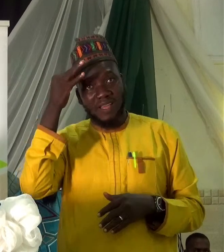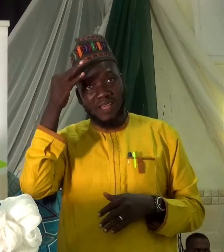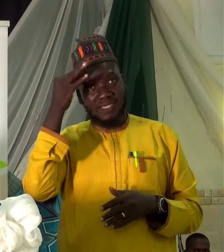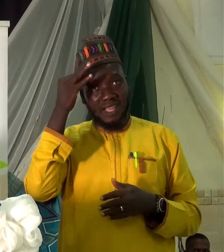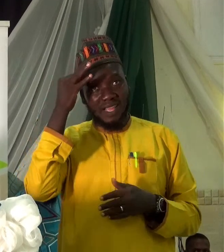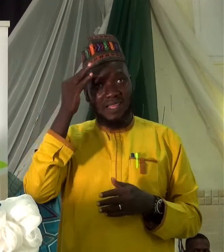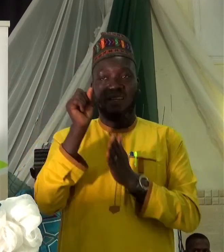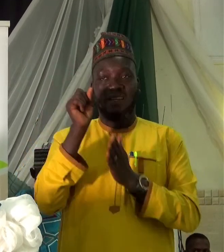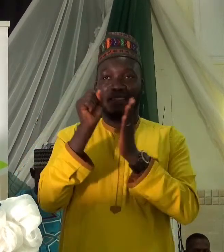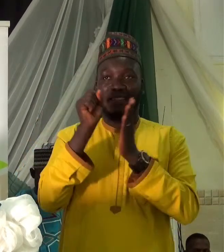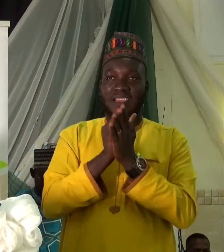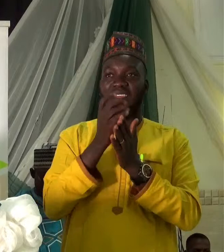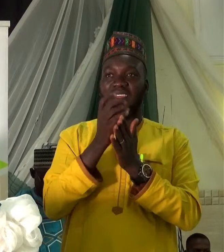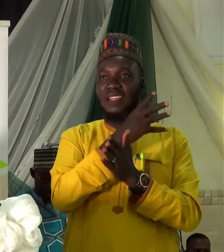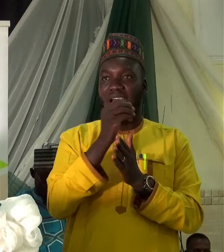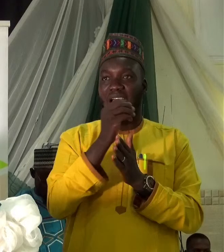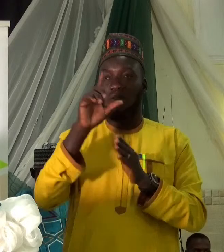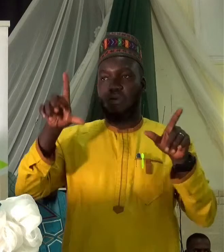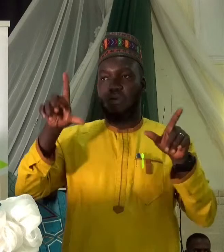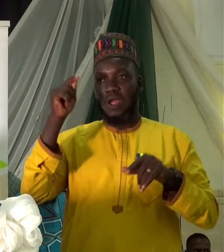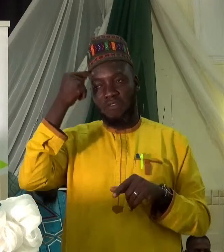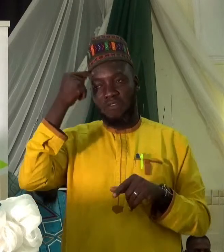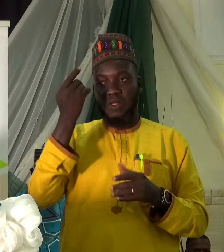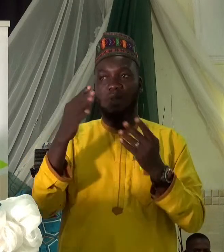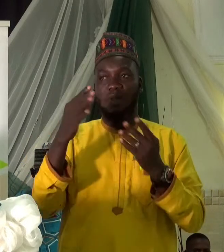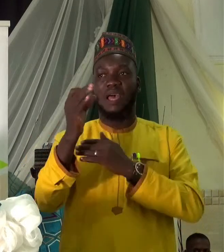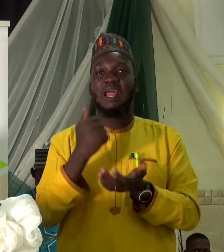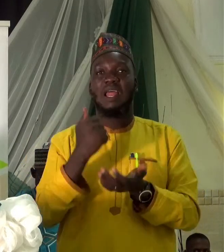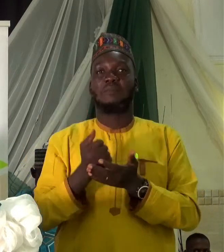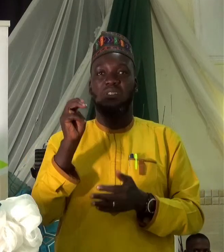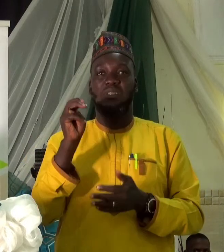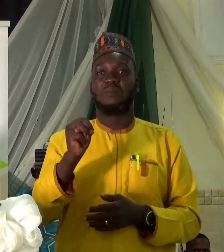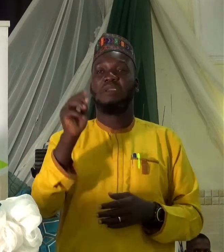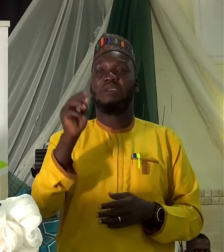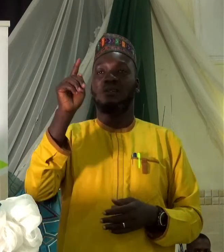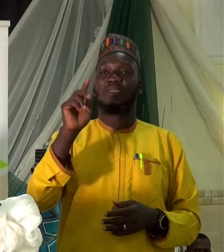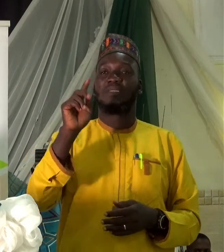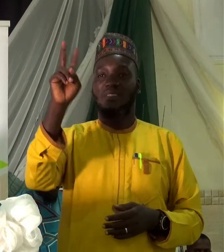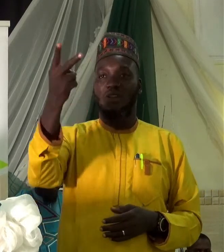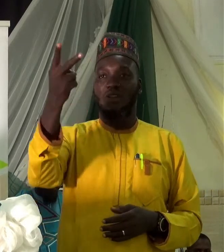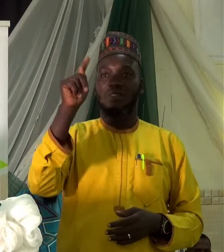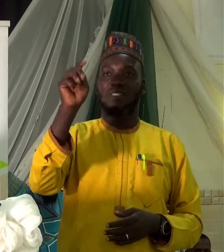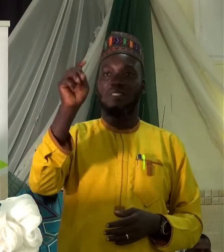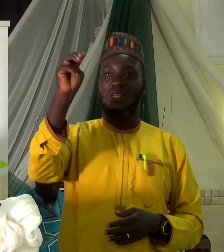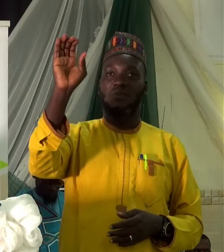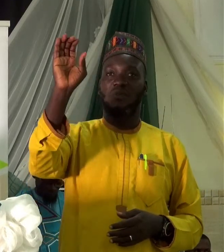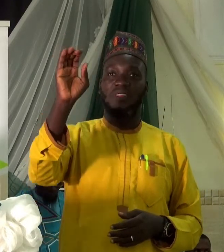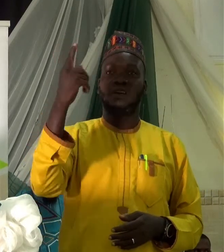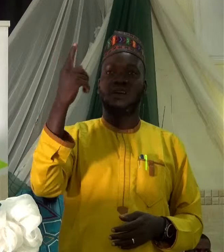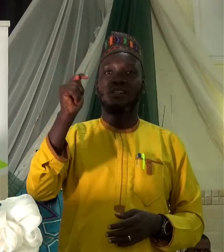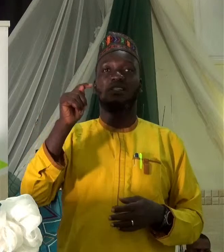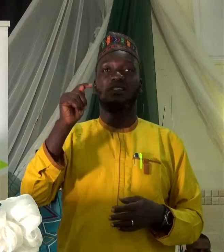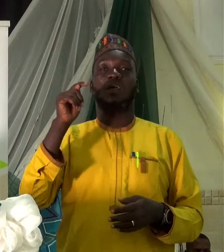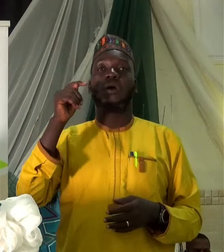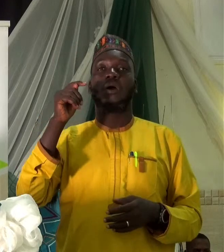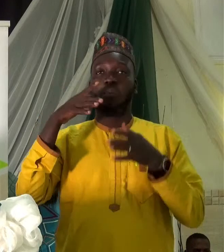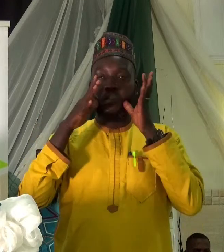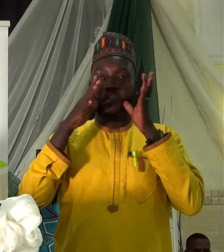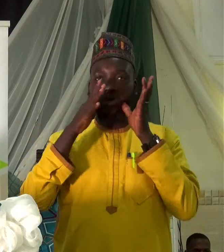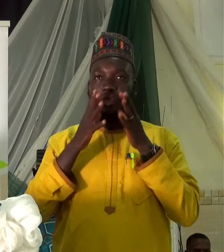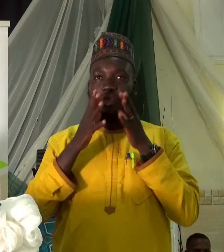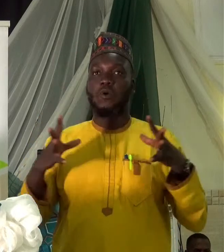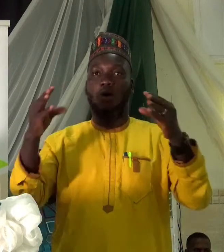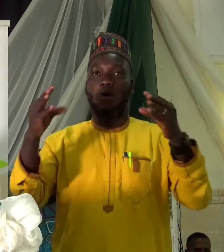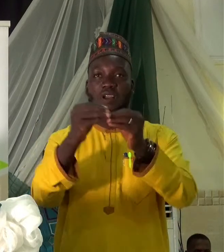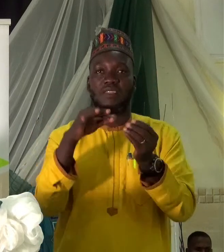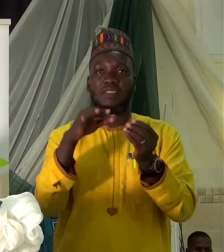lowo elekeji CMC the Muslim Congress ti won se eto ododun yi